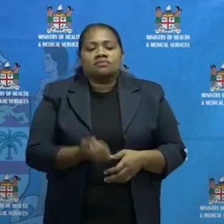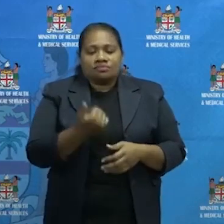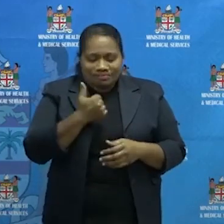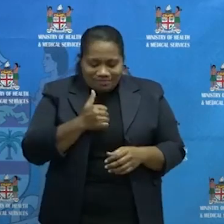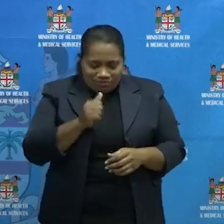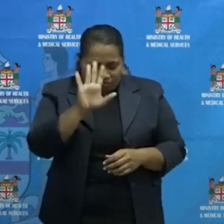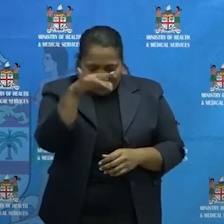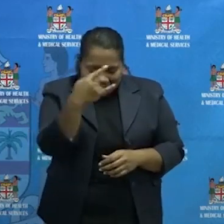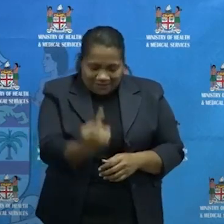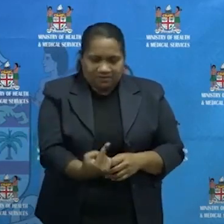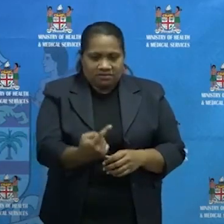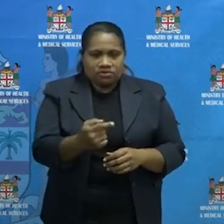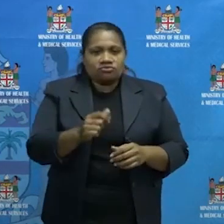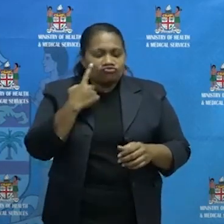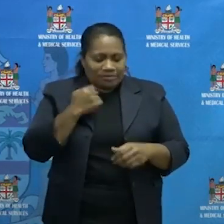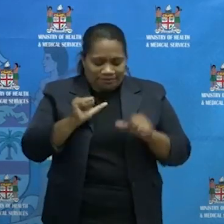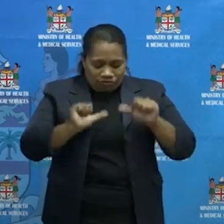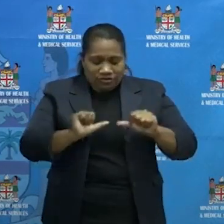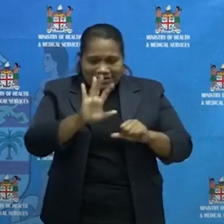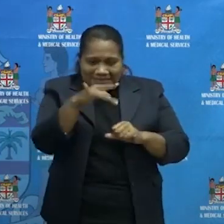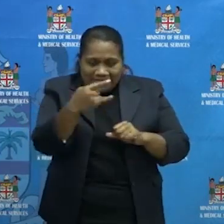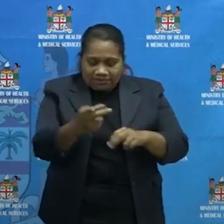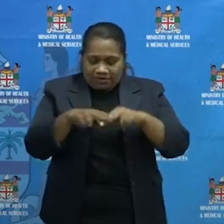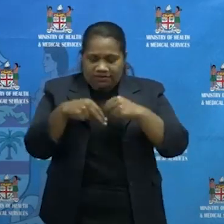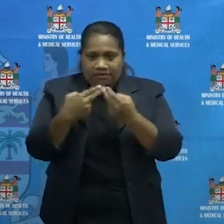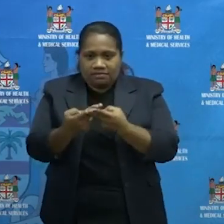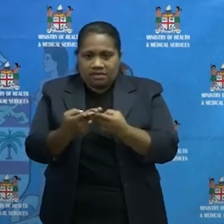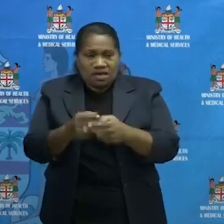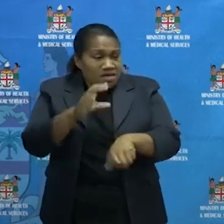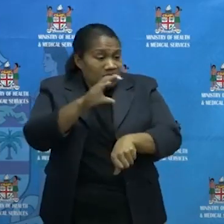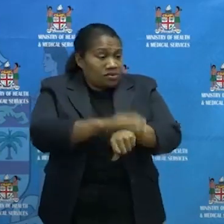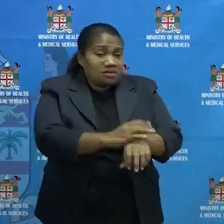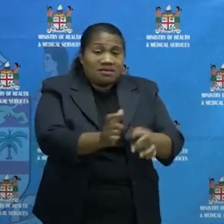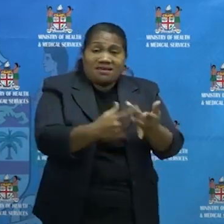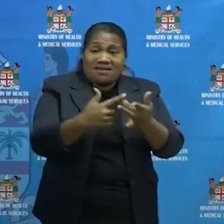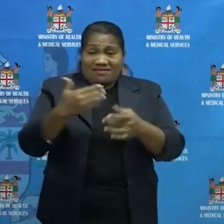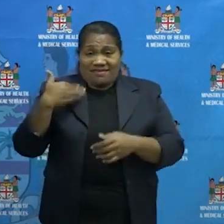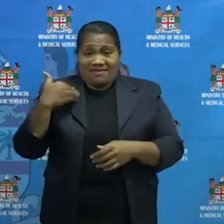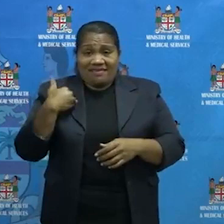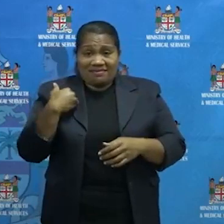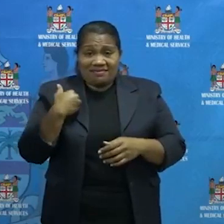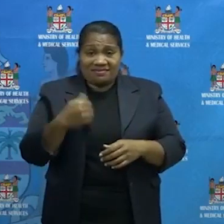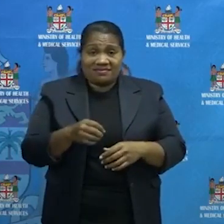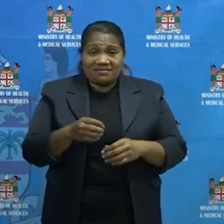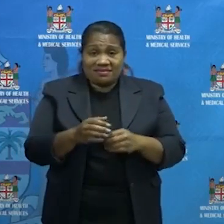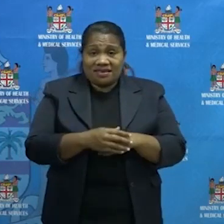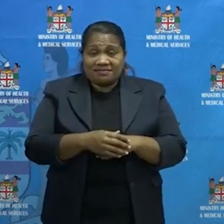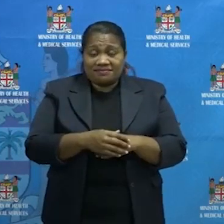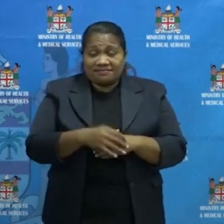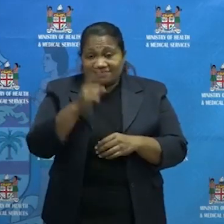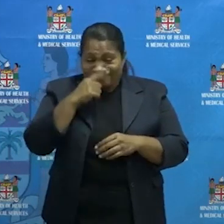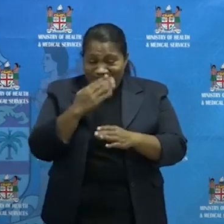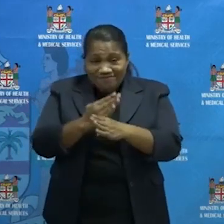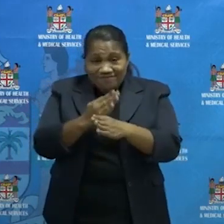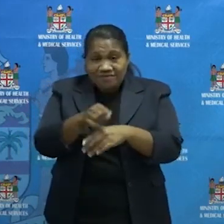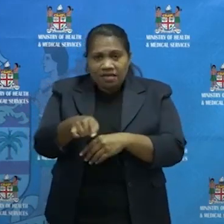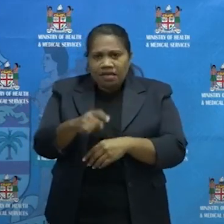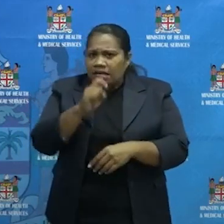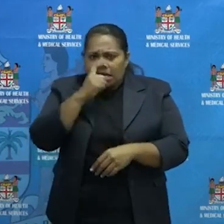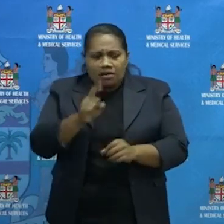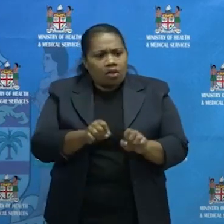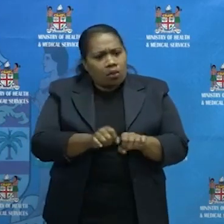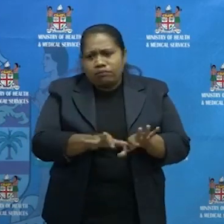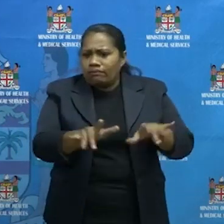families. The police and our health officials cannot be everywhere enforcing these measures. It's up to each of